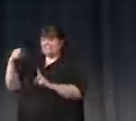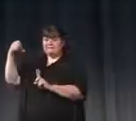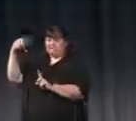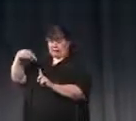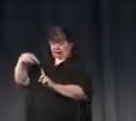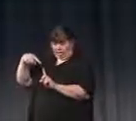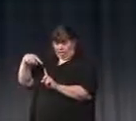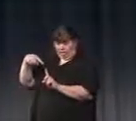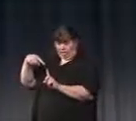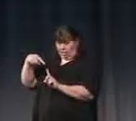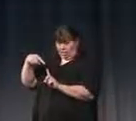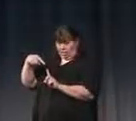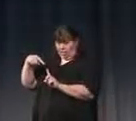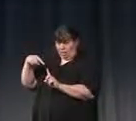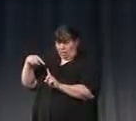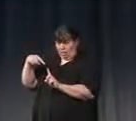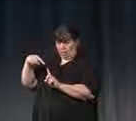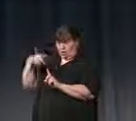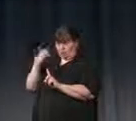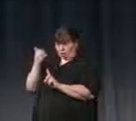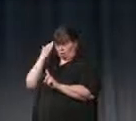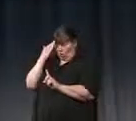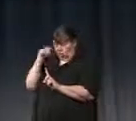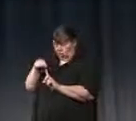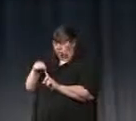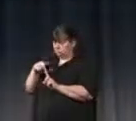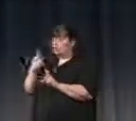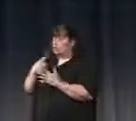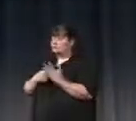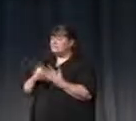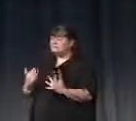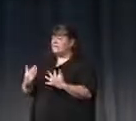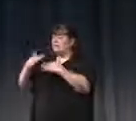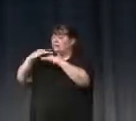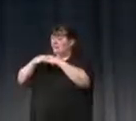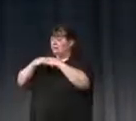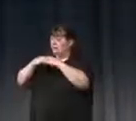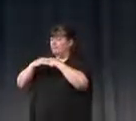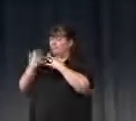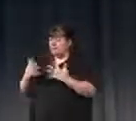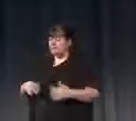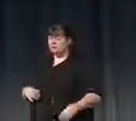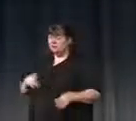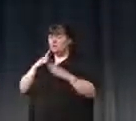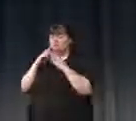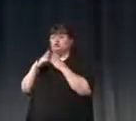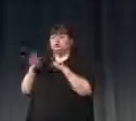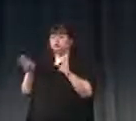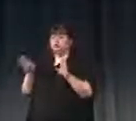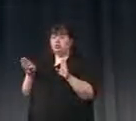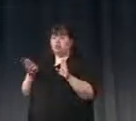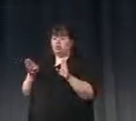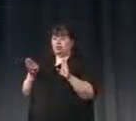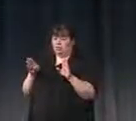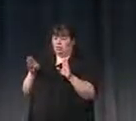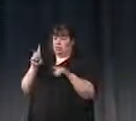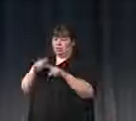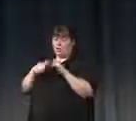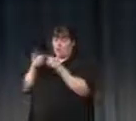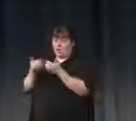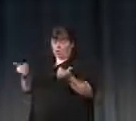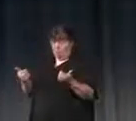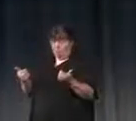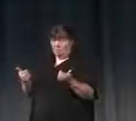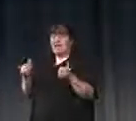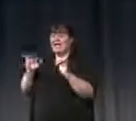would like to infer one or both of the signals that actually got combined in order to generate that, right? And so in general, that's not something that you can possibly do. The only